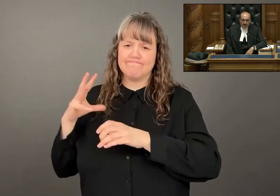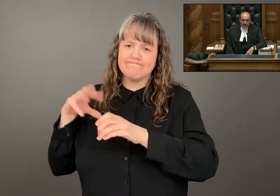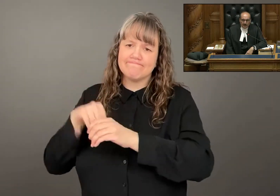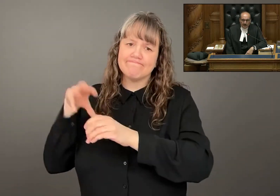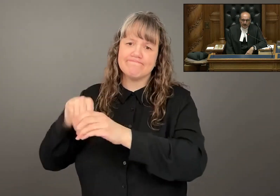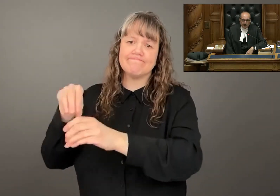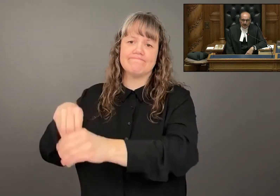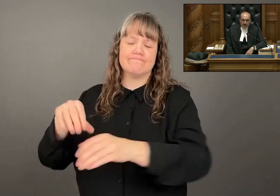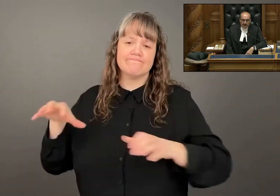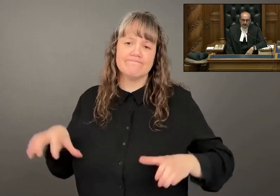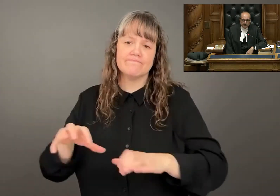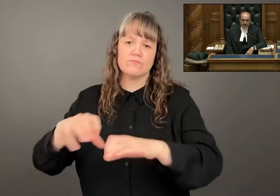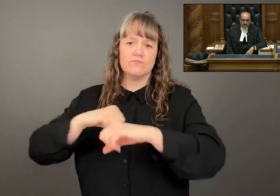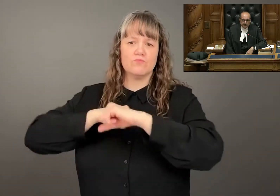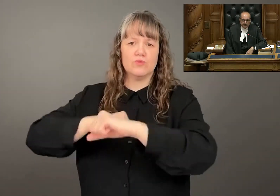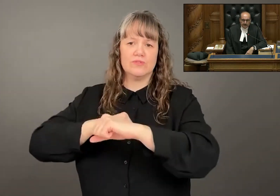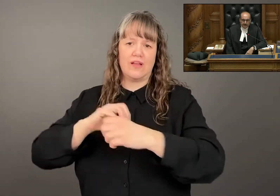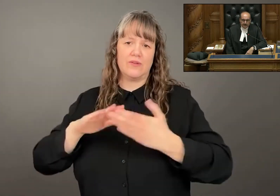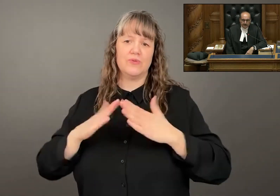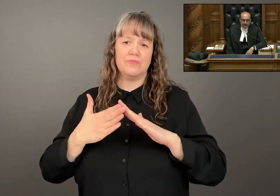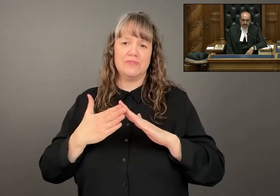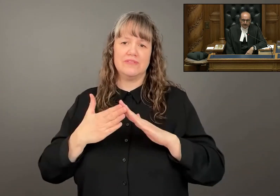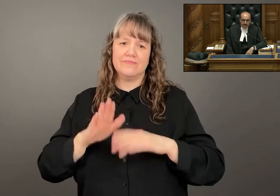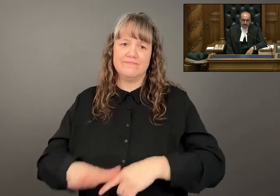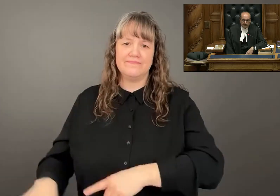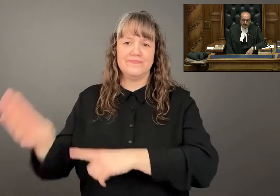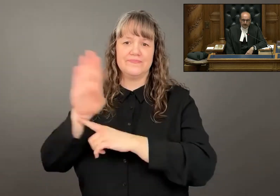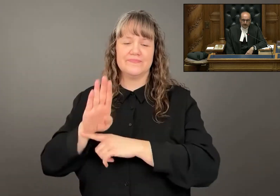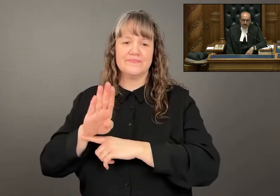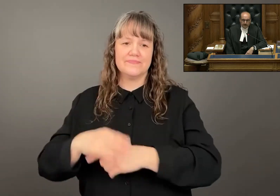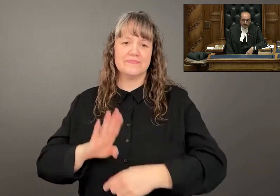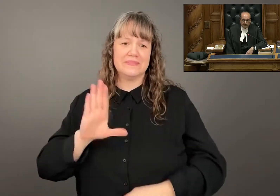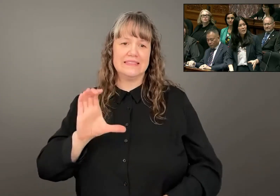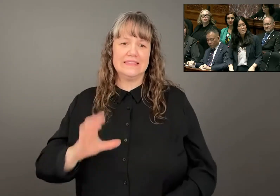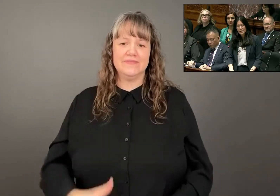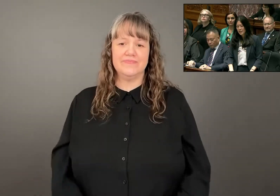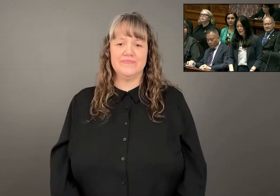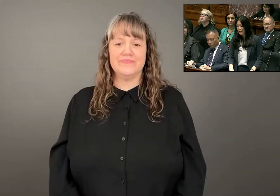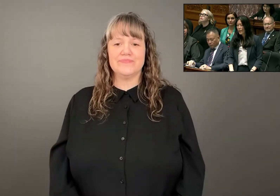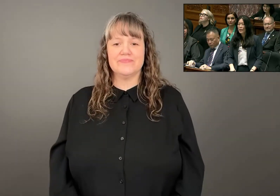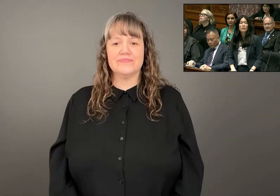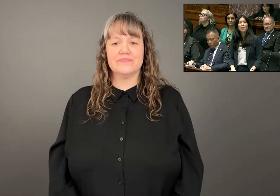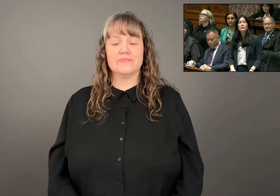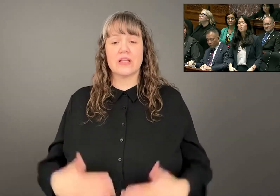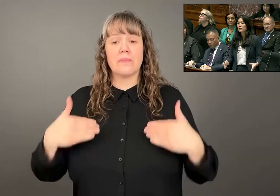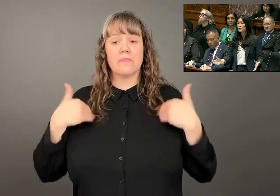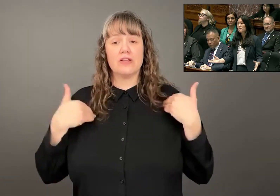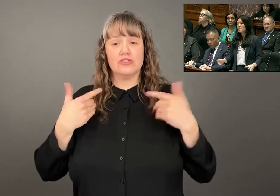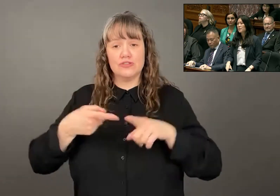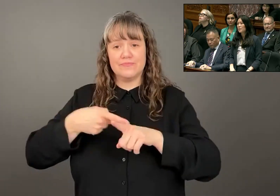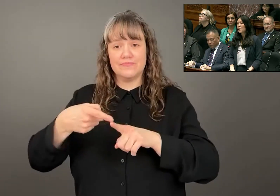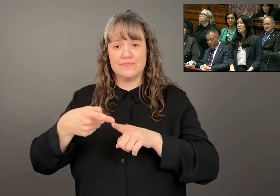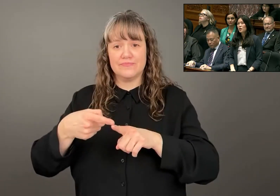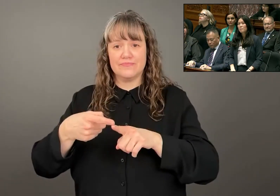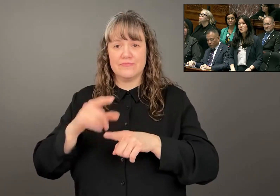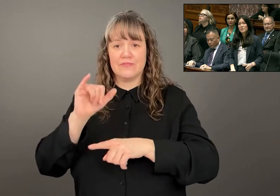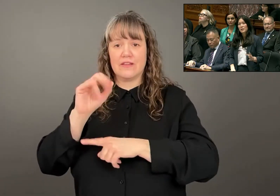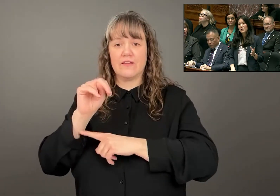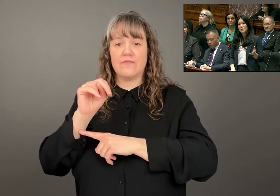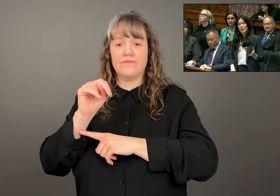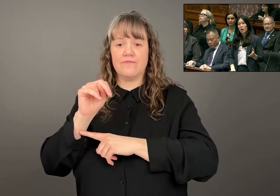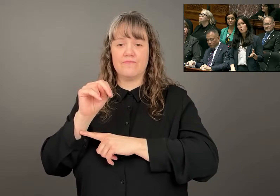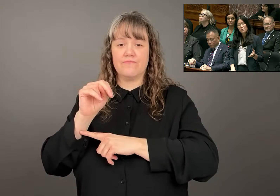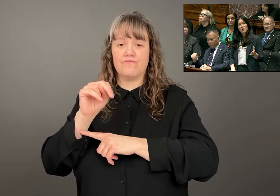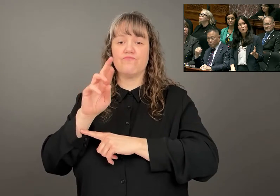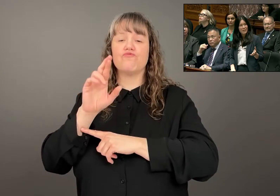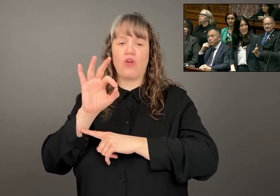Minister of Infrastructure. Thank you, Honourable Speaker. I have some guests in the gallery here today. I'd like to introduce the chambers